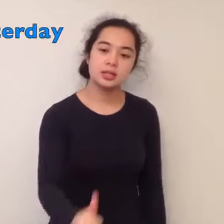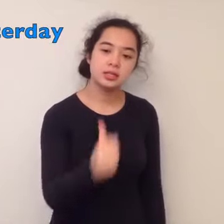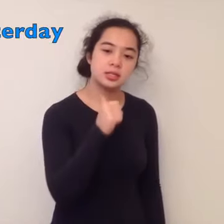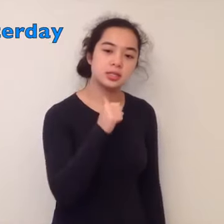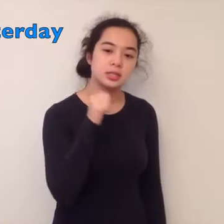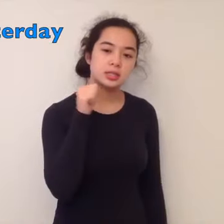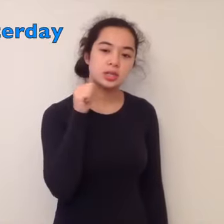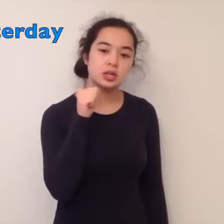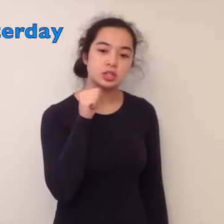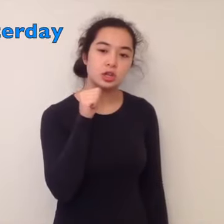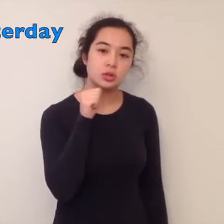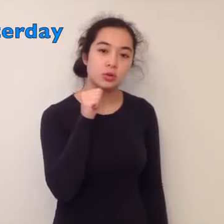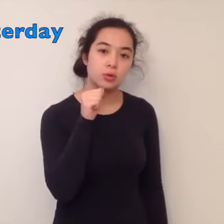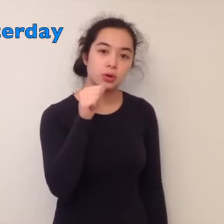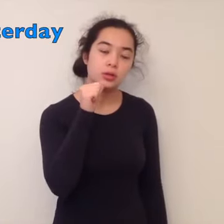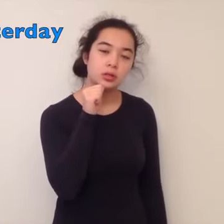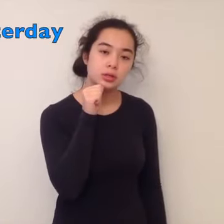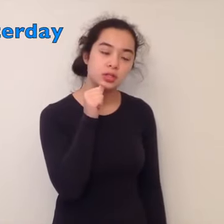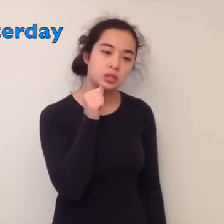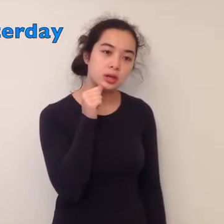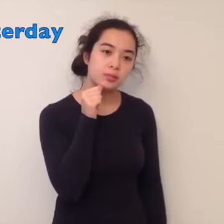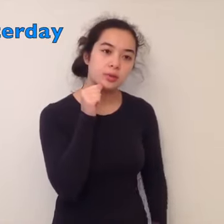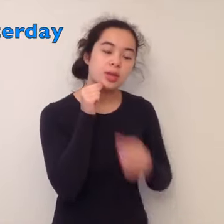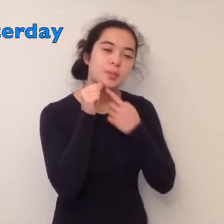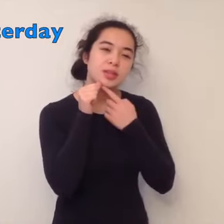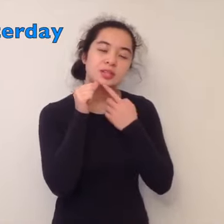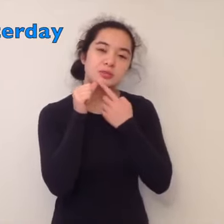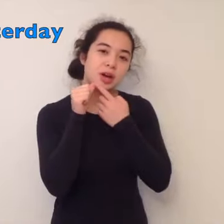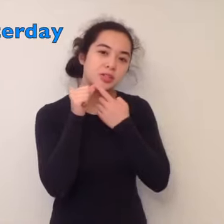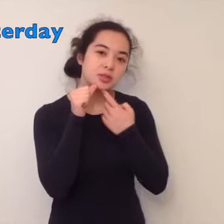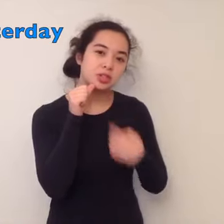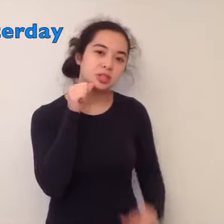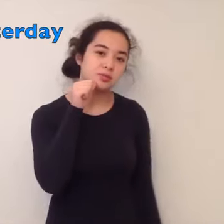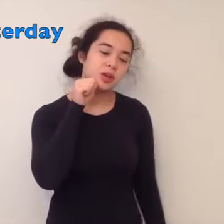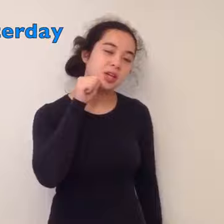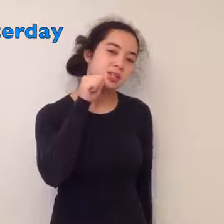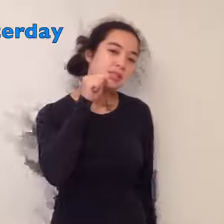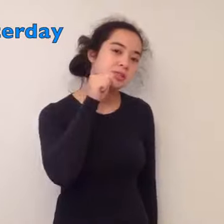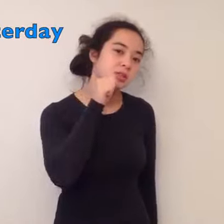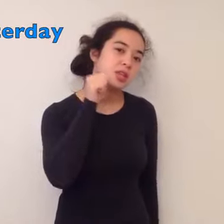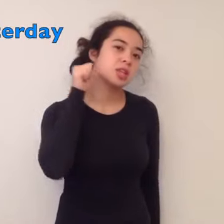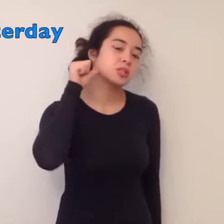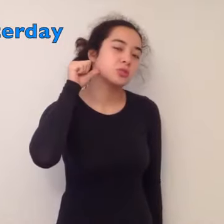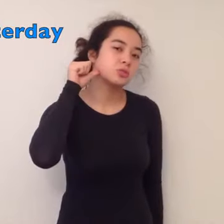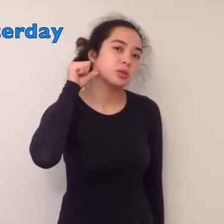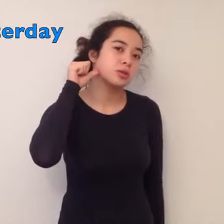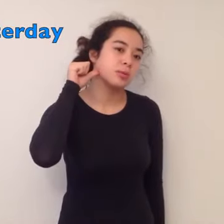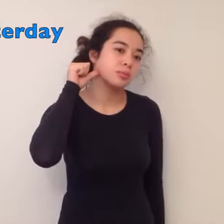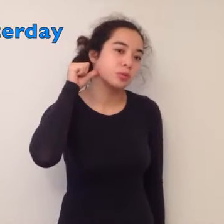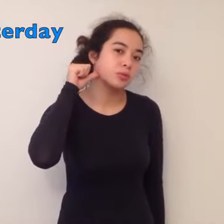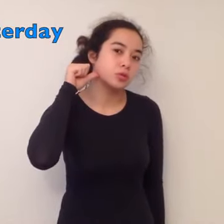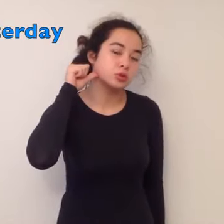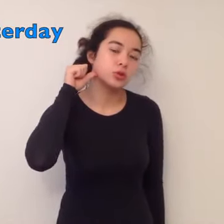and touch your bit to the right of your chin first, and then to the top of your jaw.